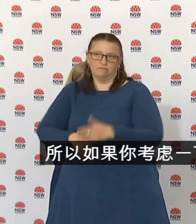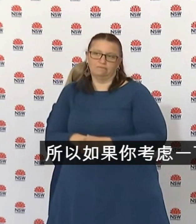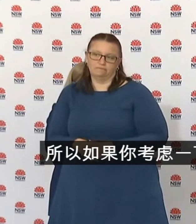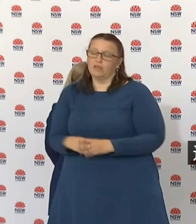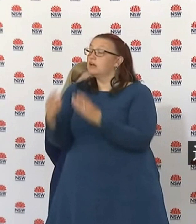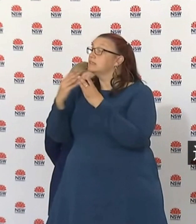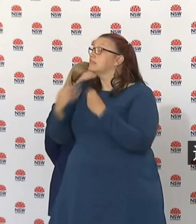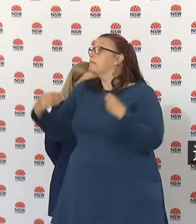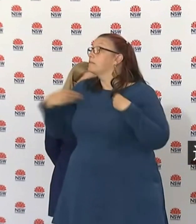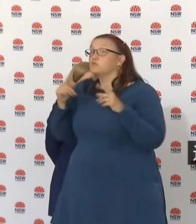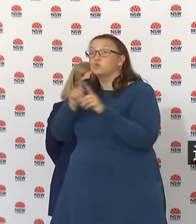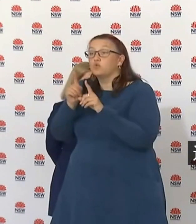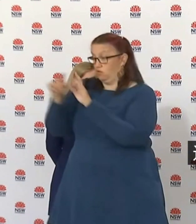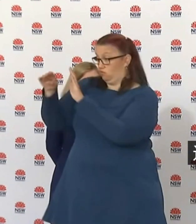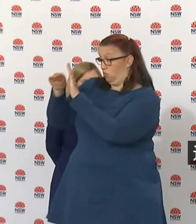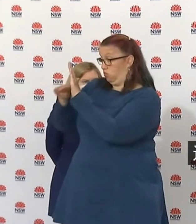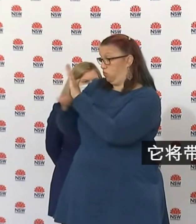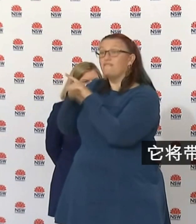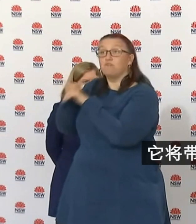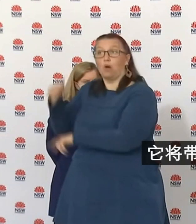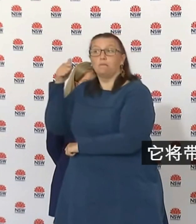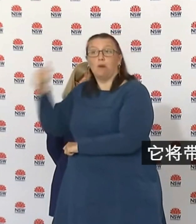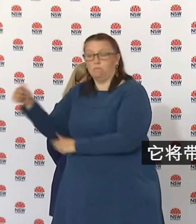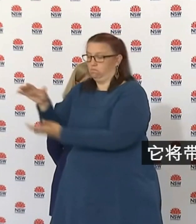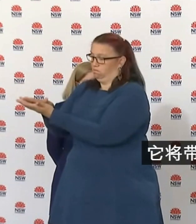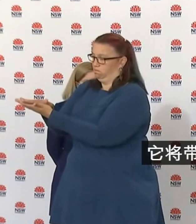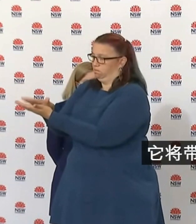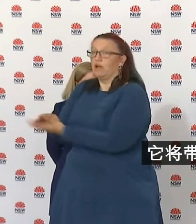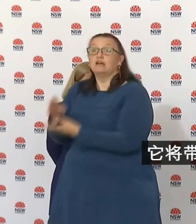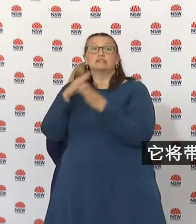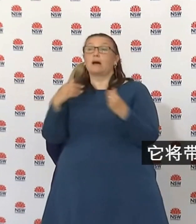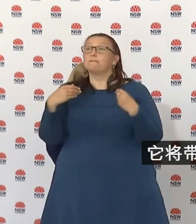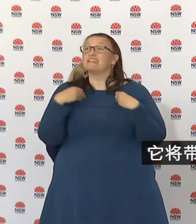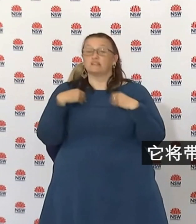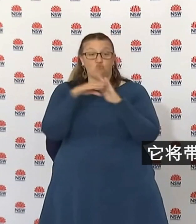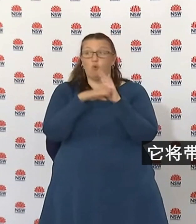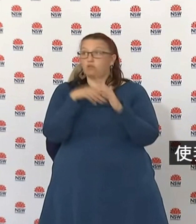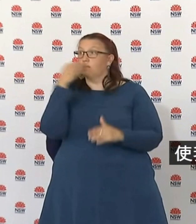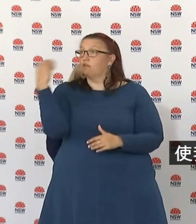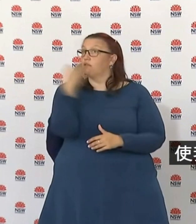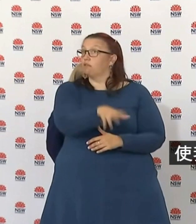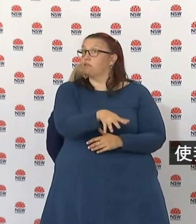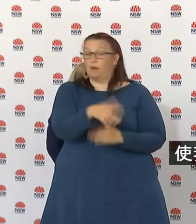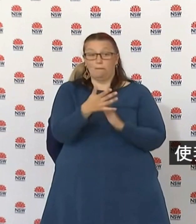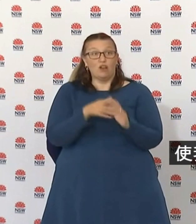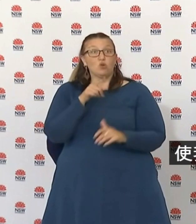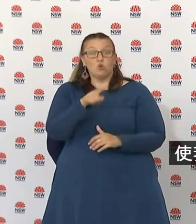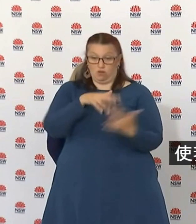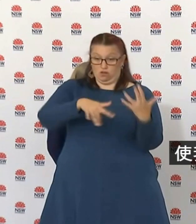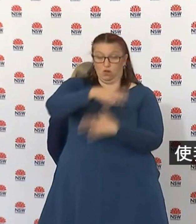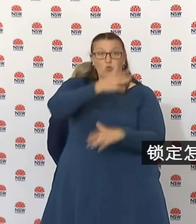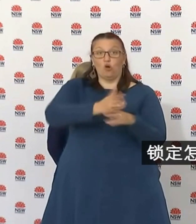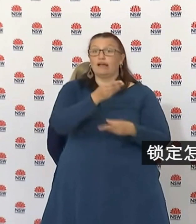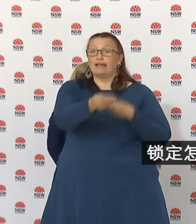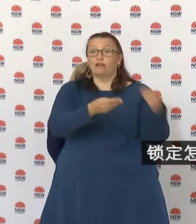take it to those businesses that are breaching the health orders, and it will take it back to the homes that are continuing to breach the health orders that are putting us